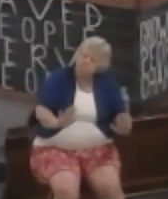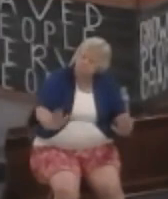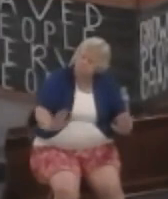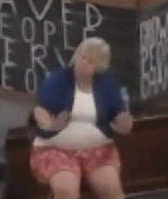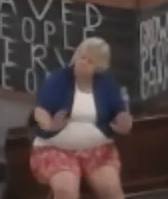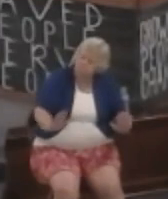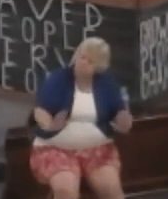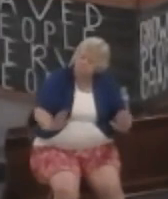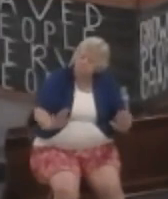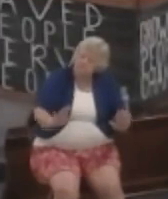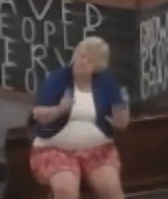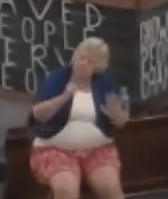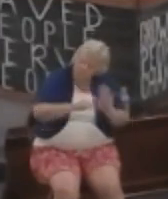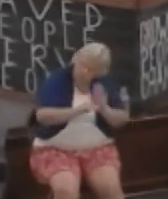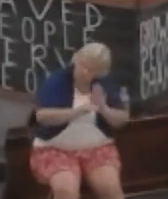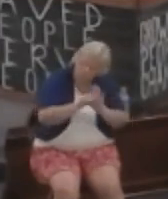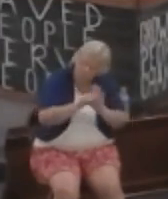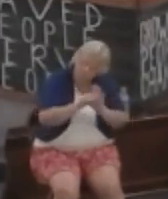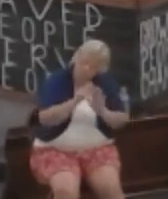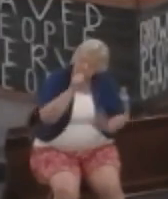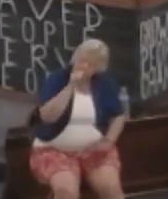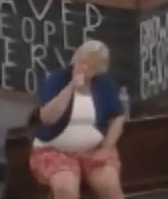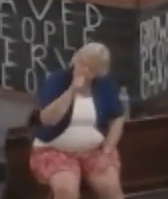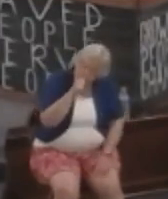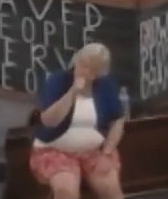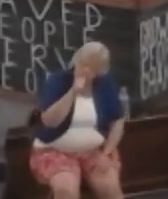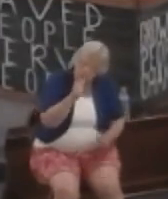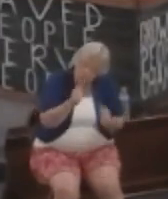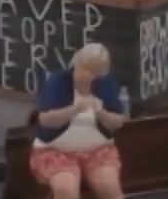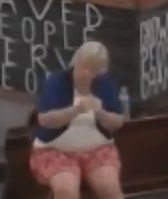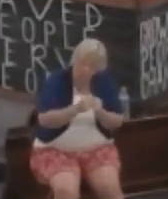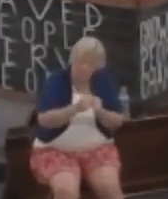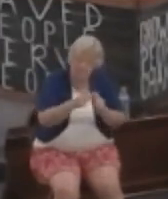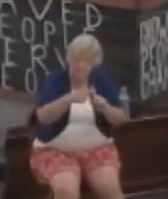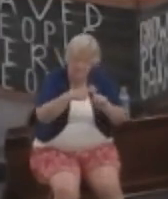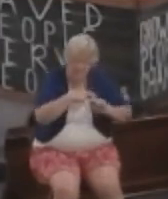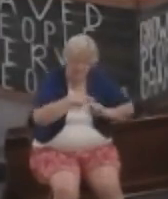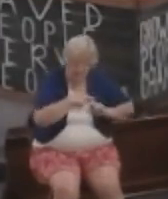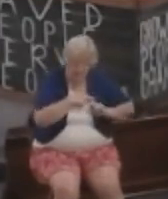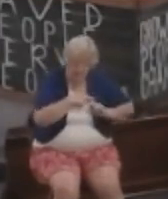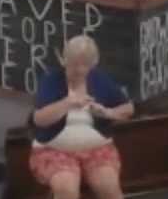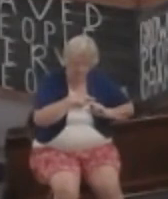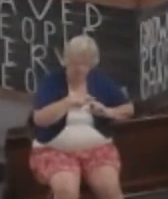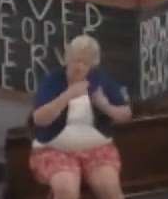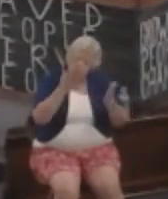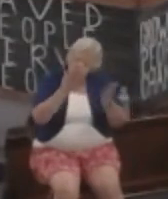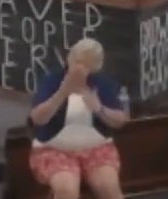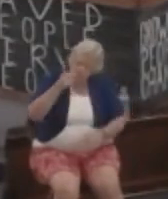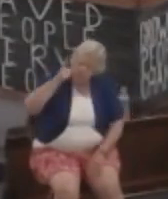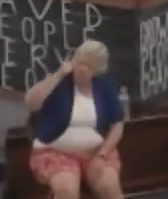of being a Christian and the suffering that might come with us. Let us serve you.